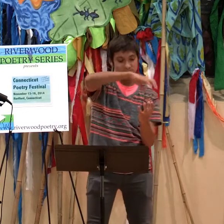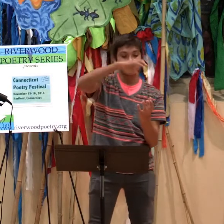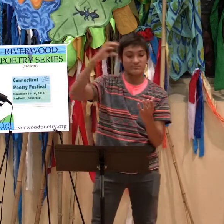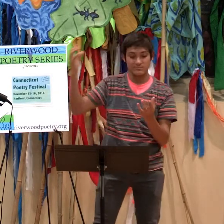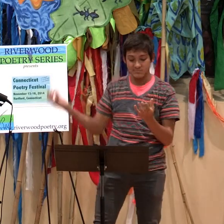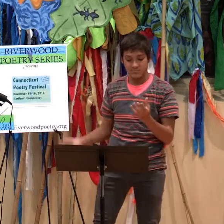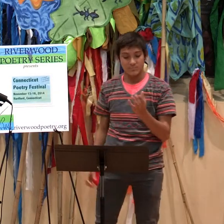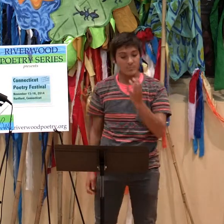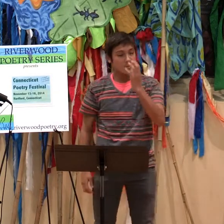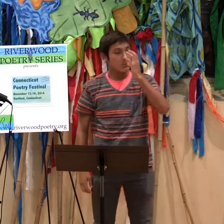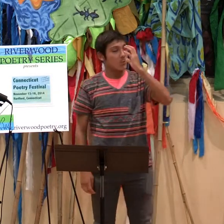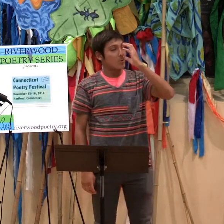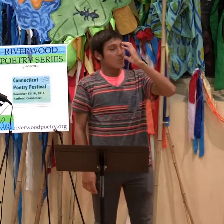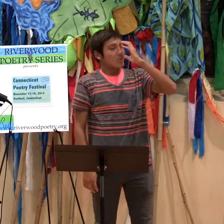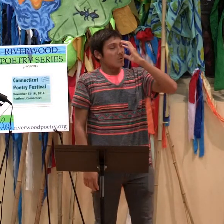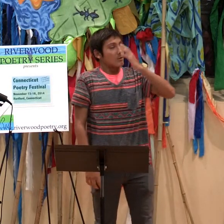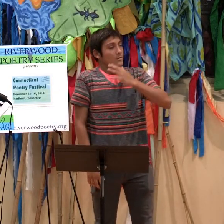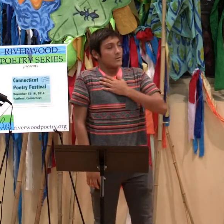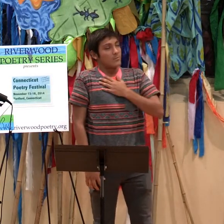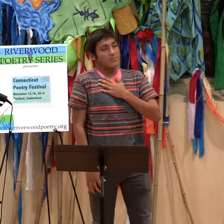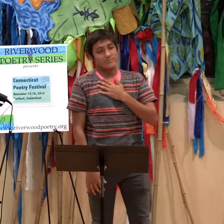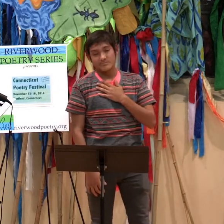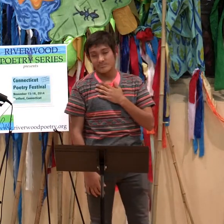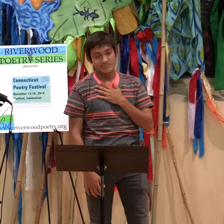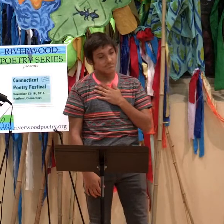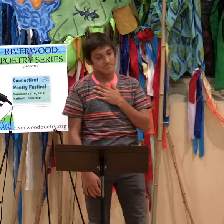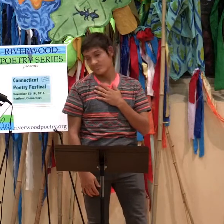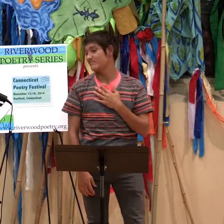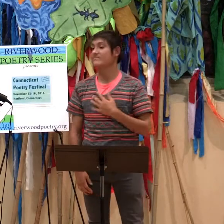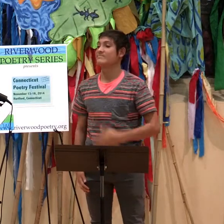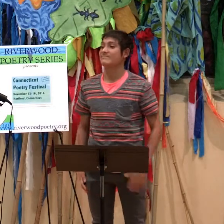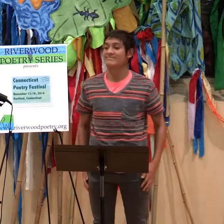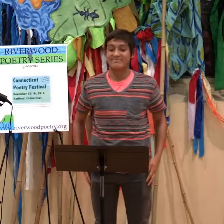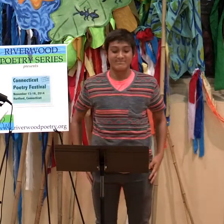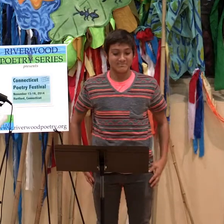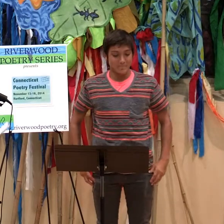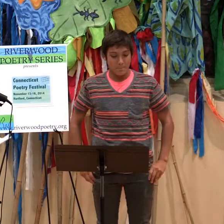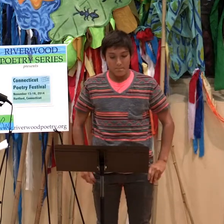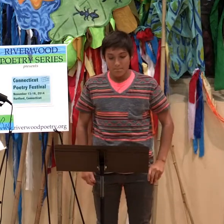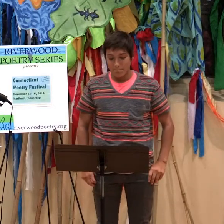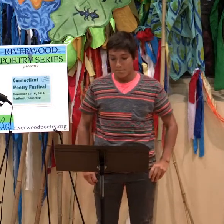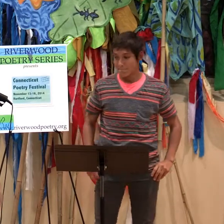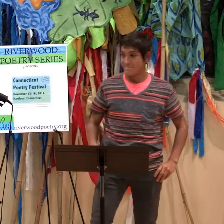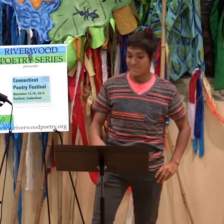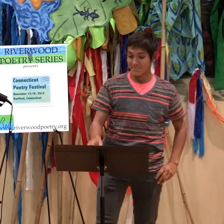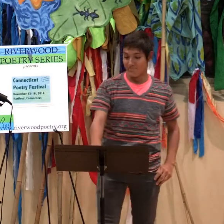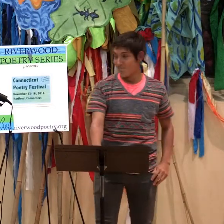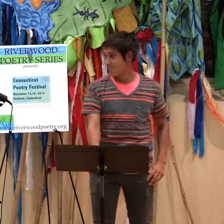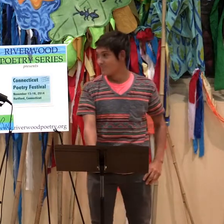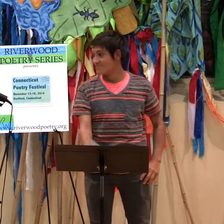Crack. Discovering a delicious coconut drink, OMG.